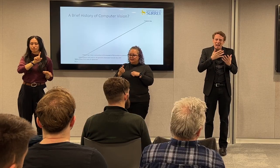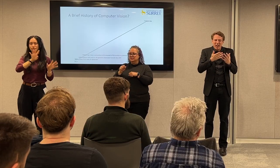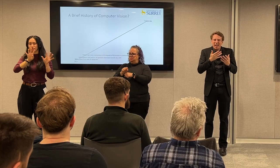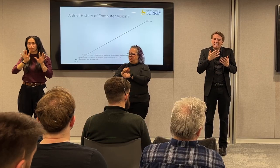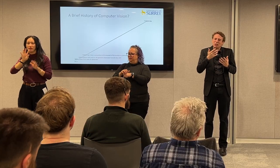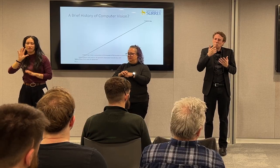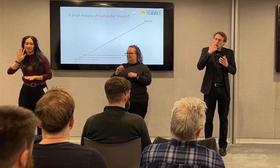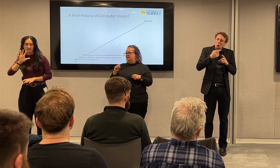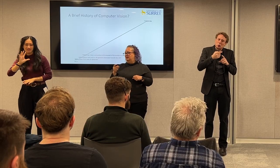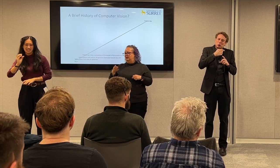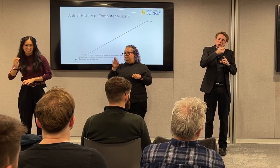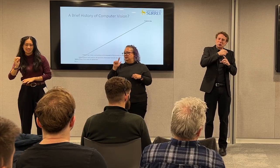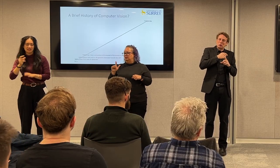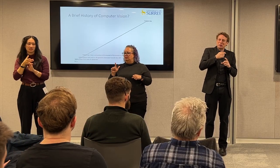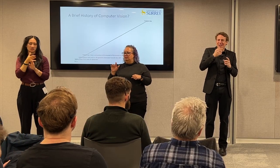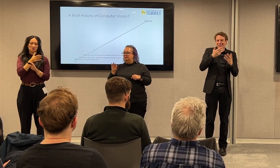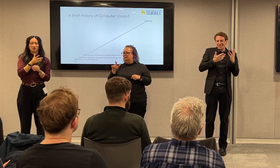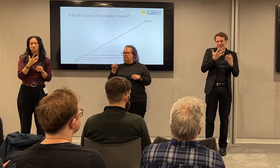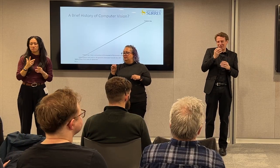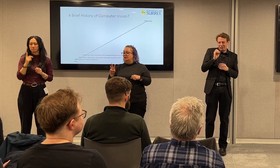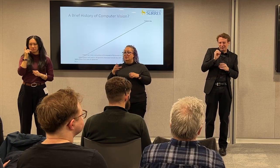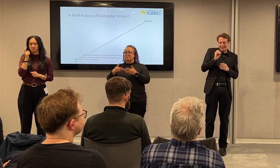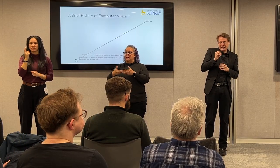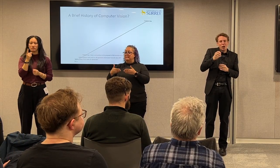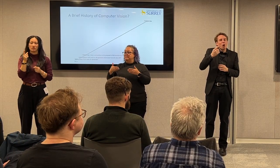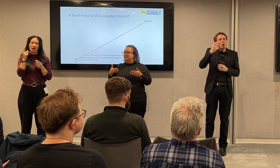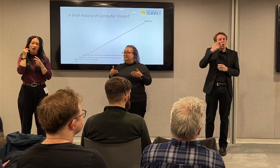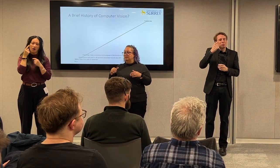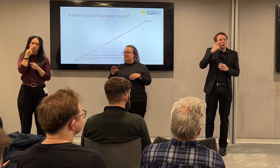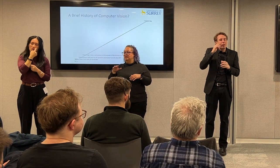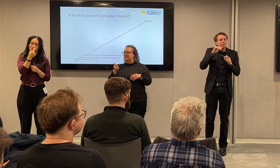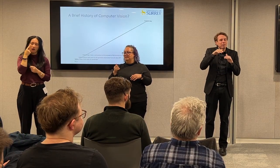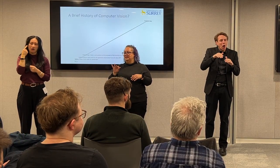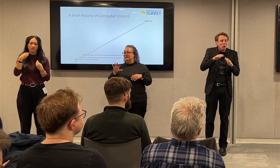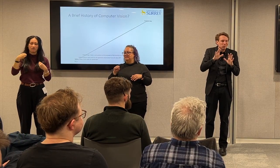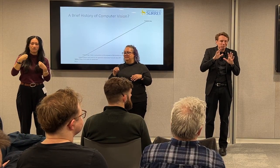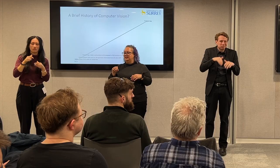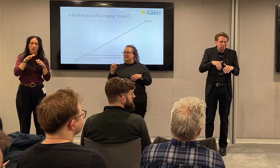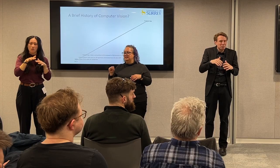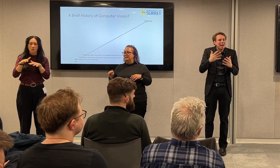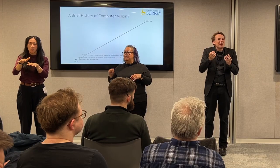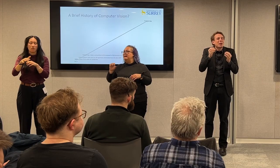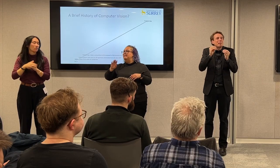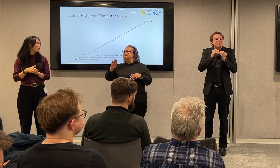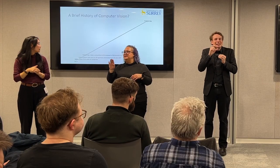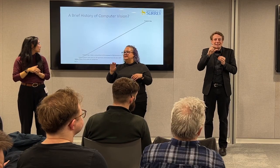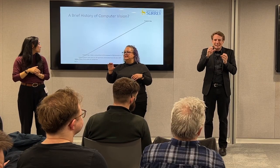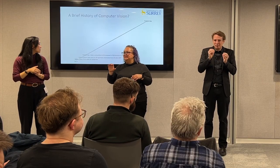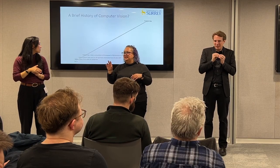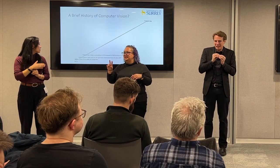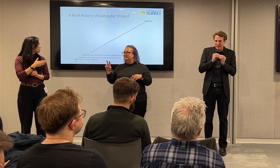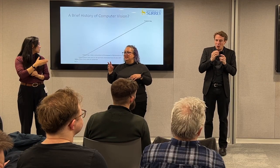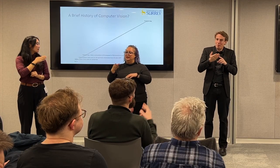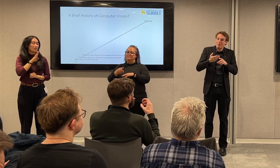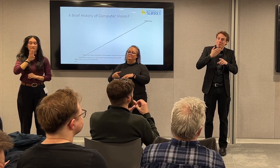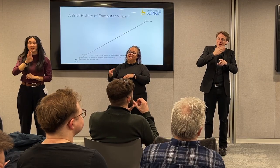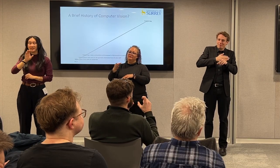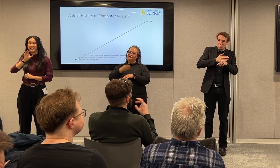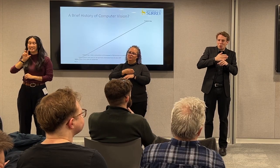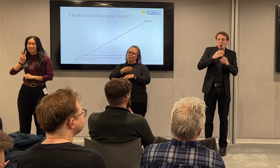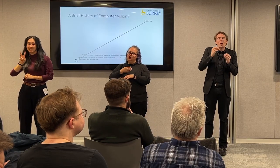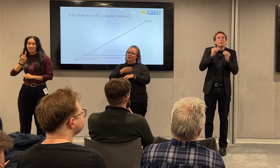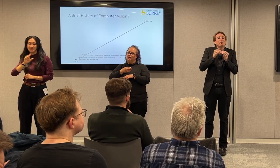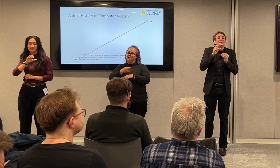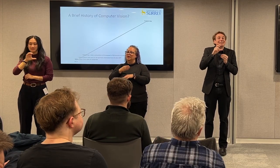But before 1950 is termed BCV. And this stands for before computer vision, right? So